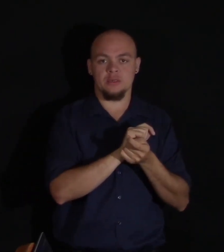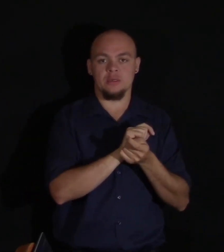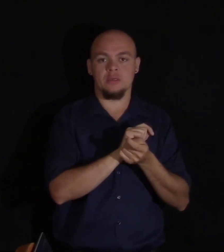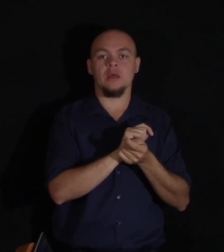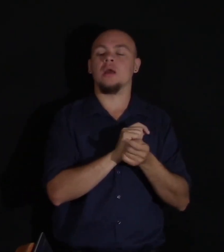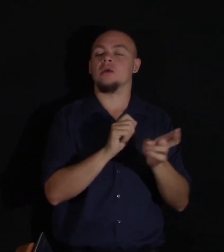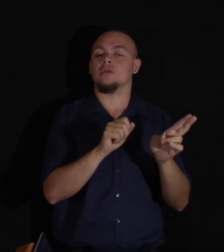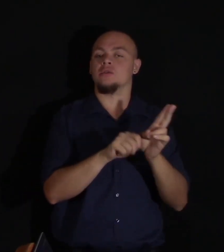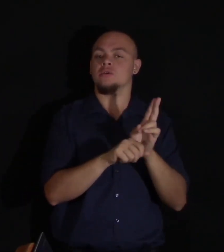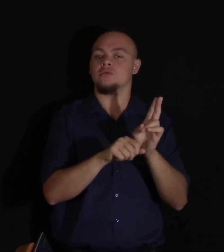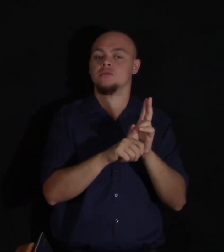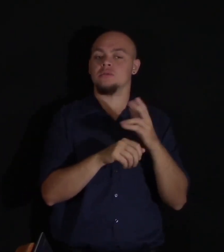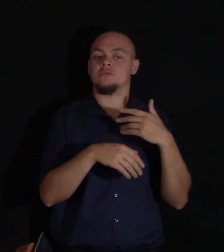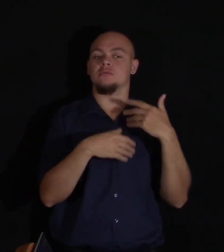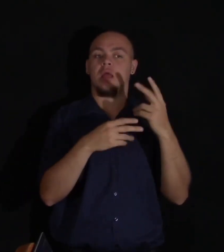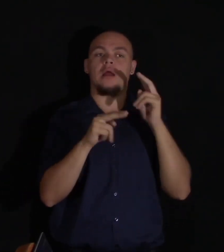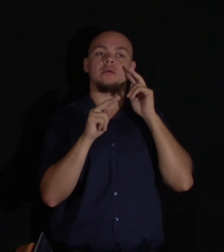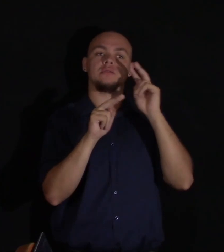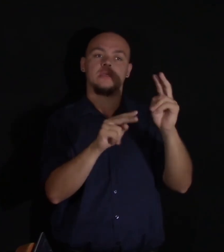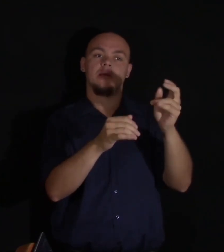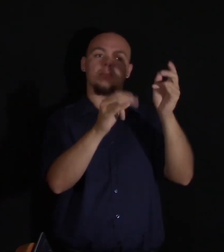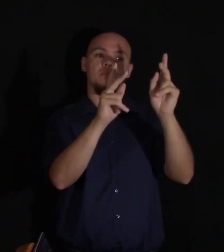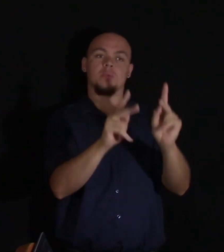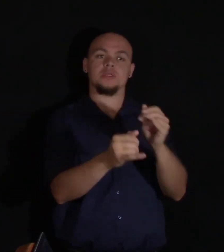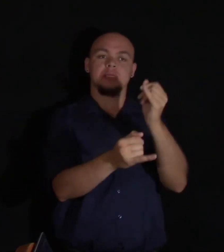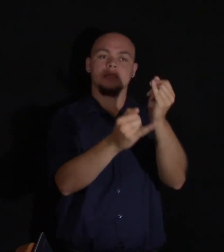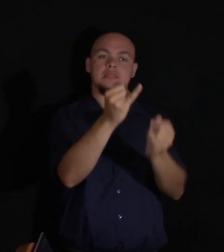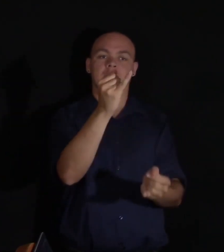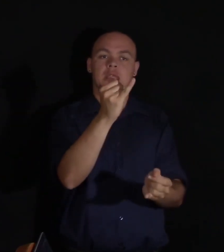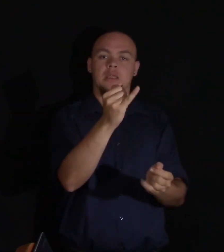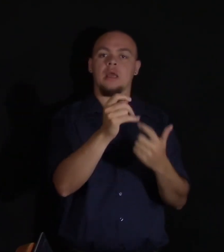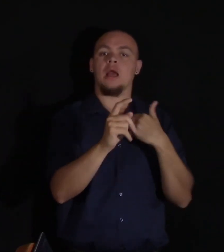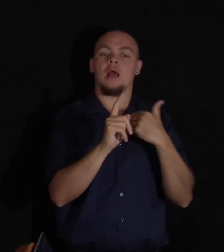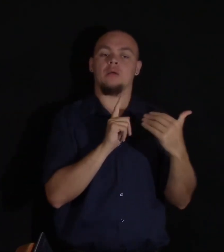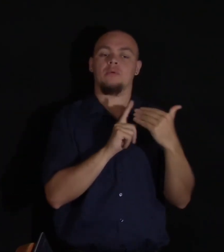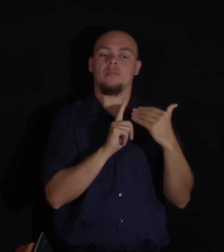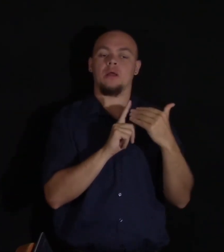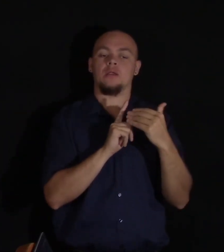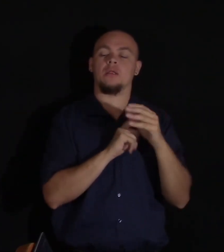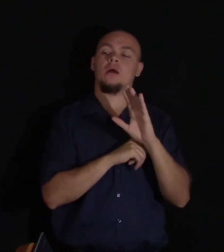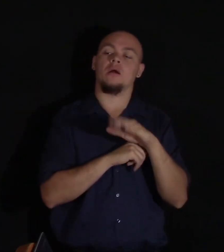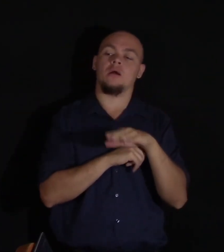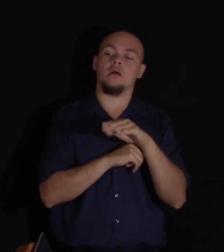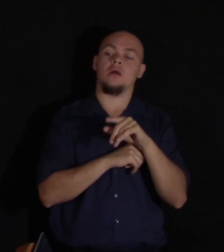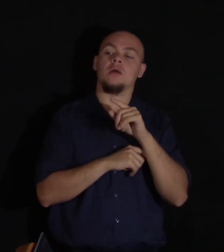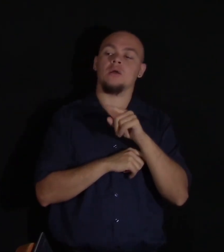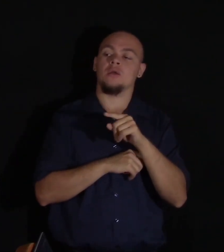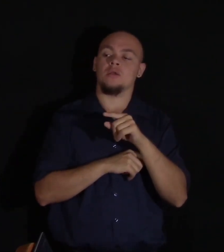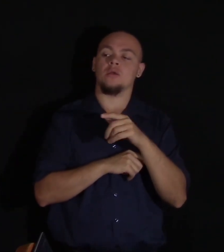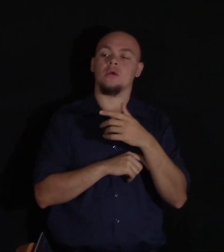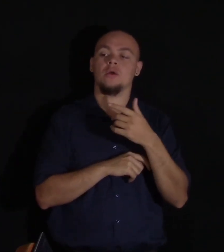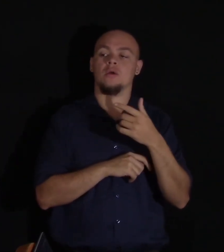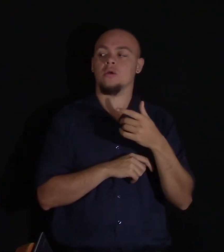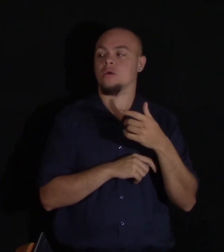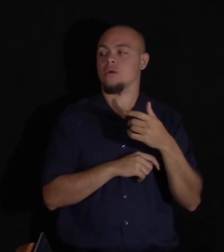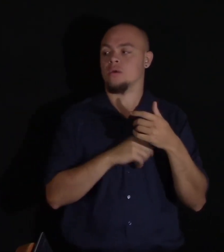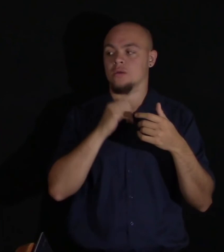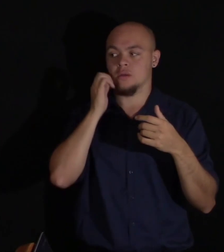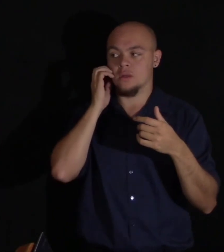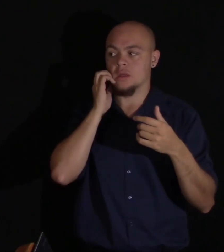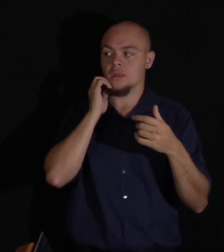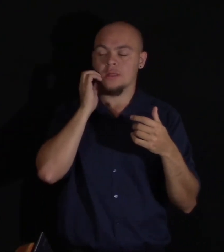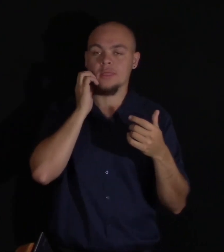form, when I see a skinny person, I immediately remind myself of the great Gandhi.